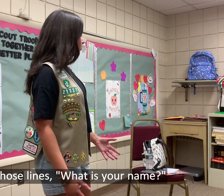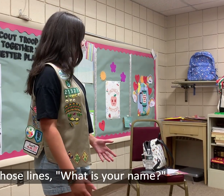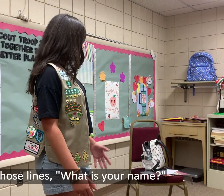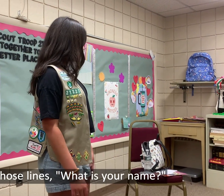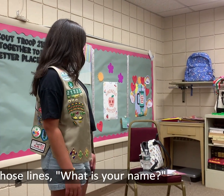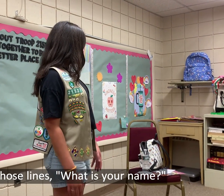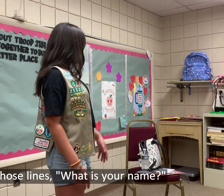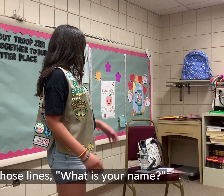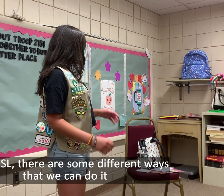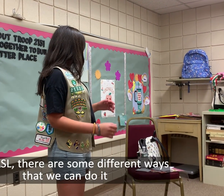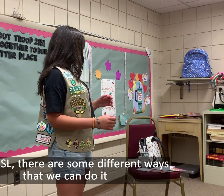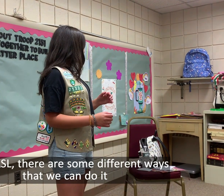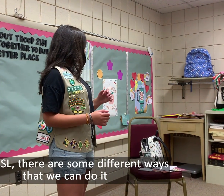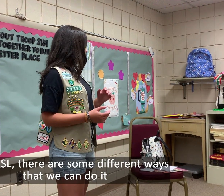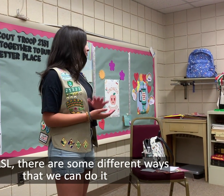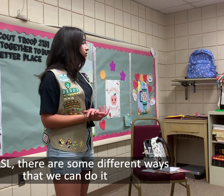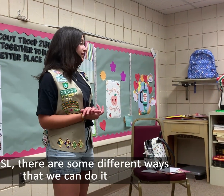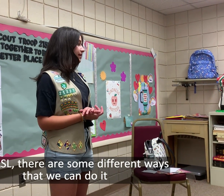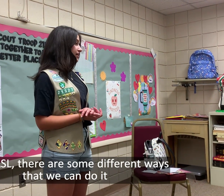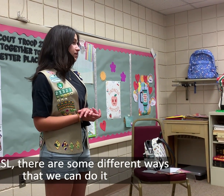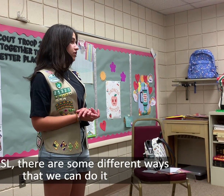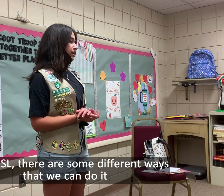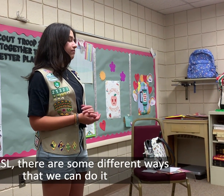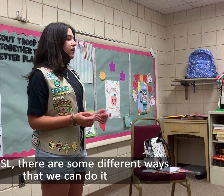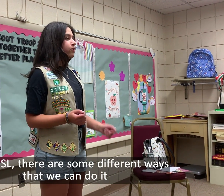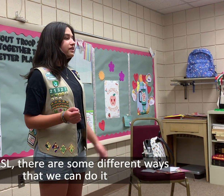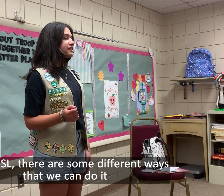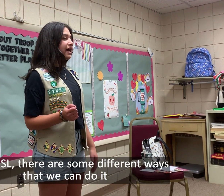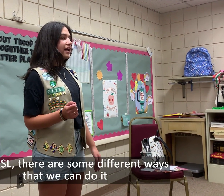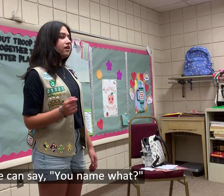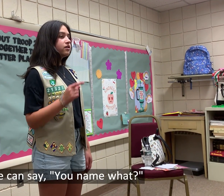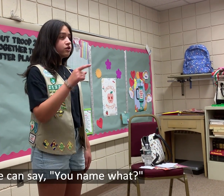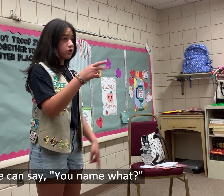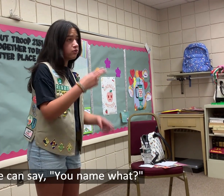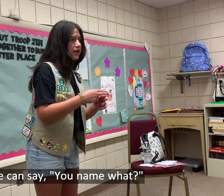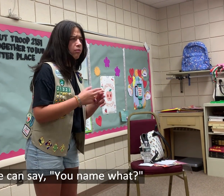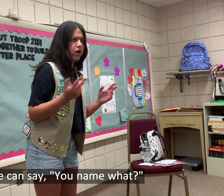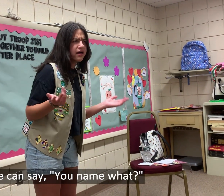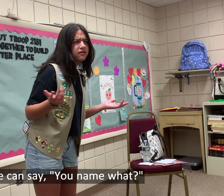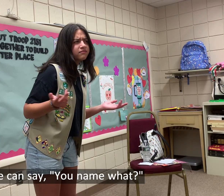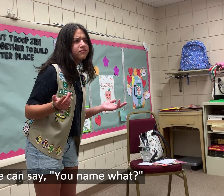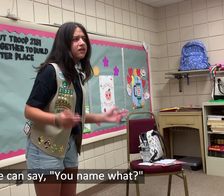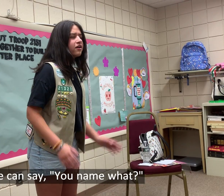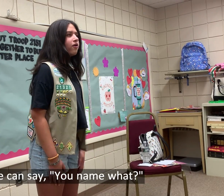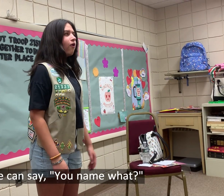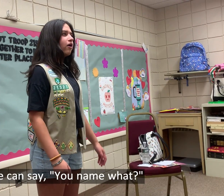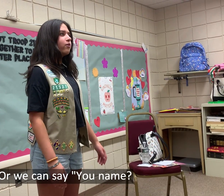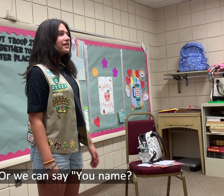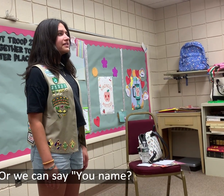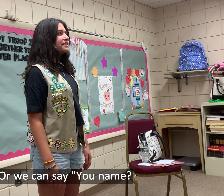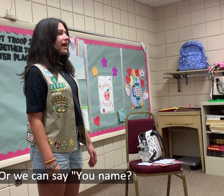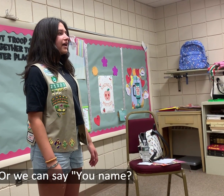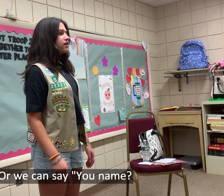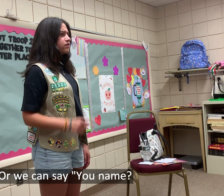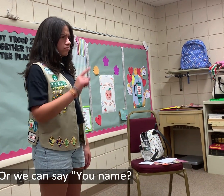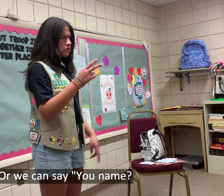that. But in ASL, there are some different ways that we can do it. We can say, you name what? Or we can say, you